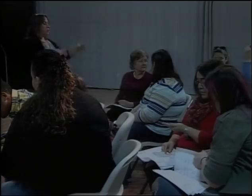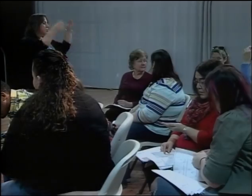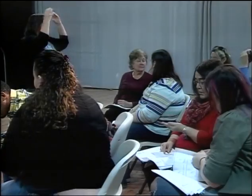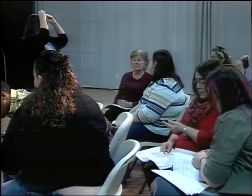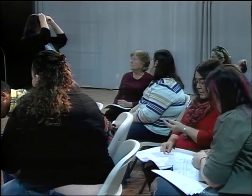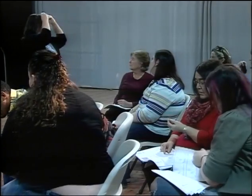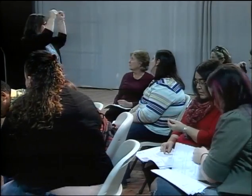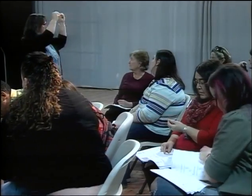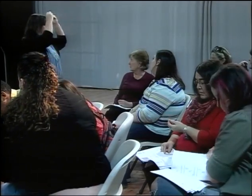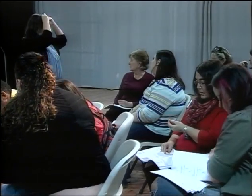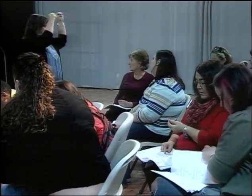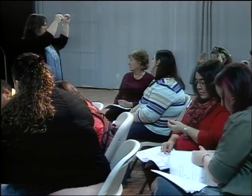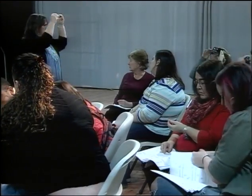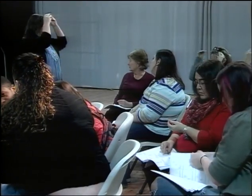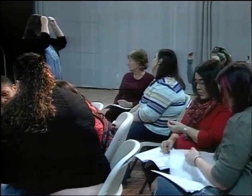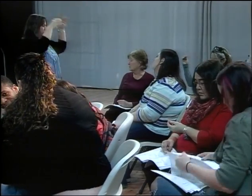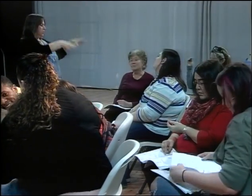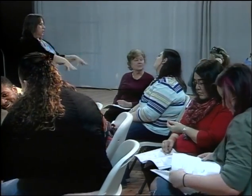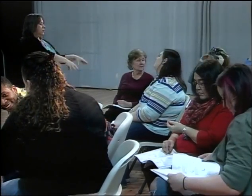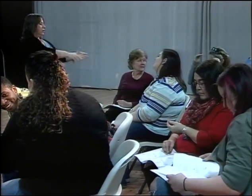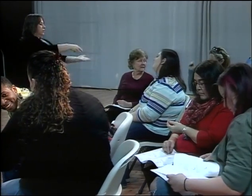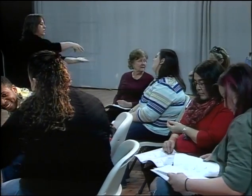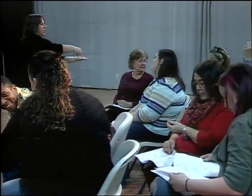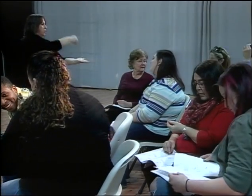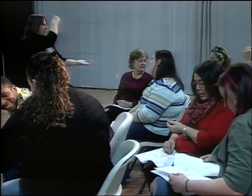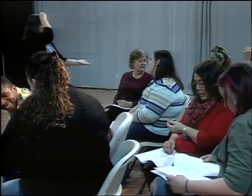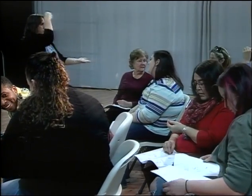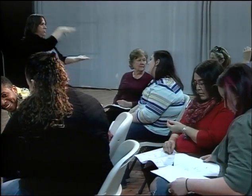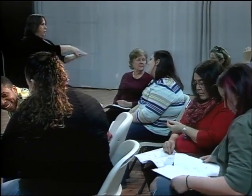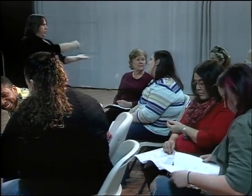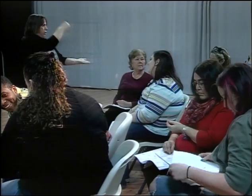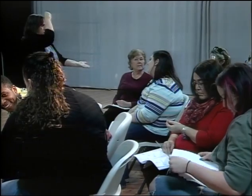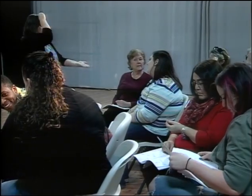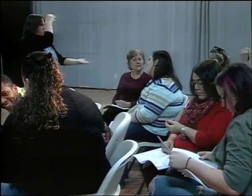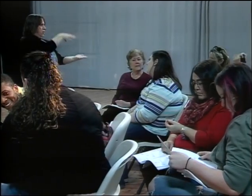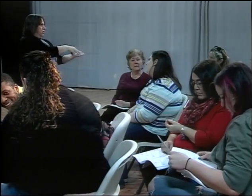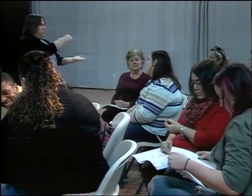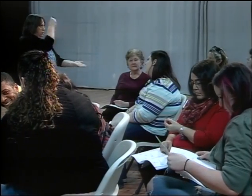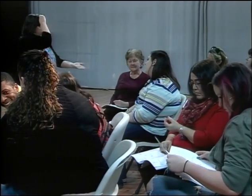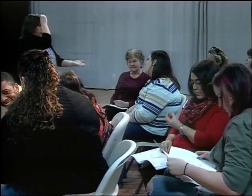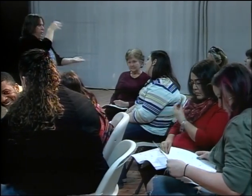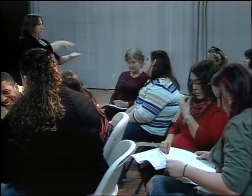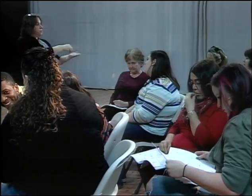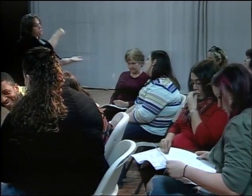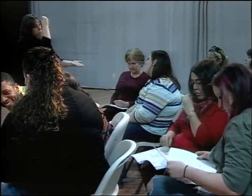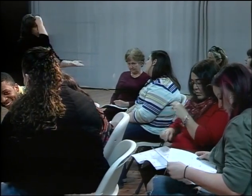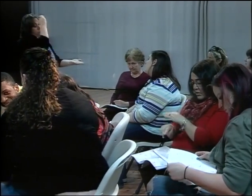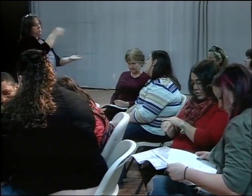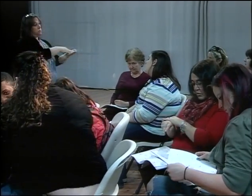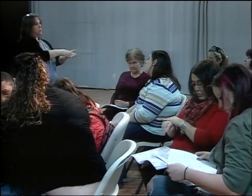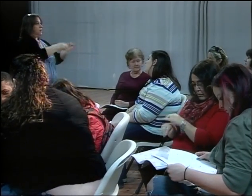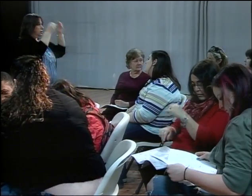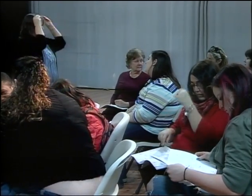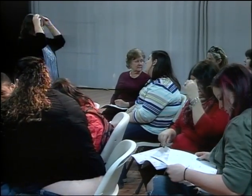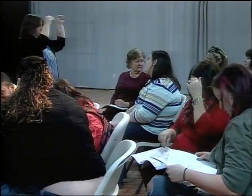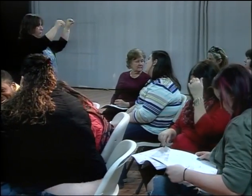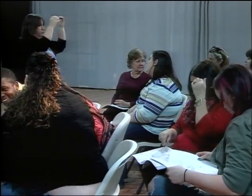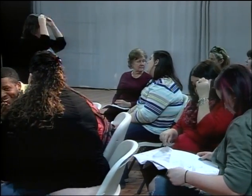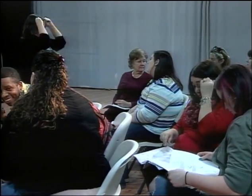like knowledge. Like you're taking knowledge and you're putting in your head, knowledge, you're learning, is so school. Teacher is the